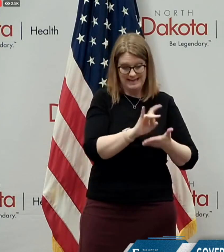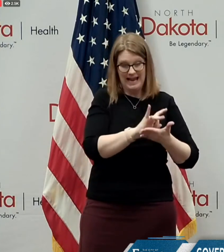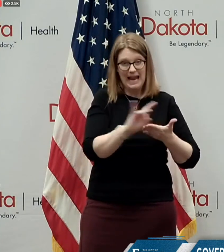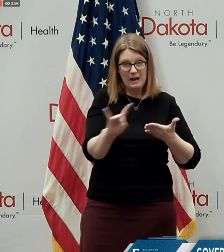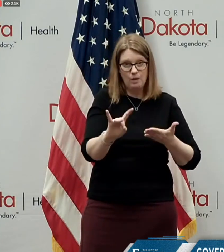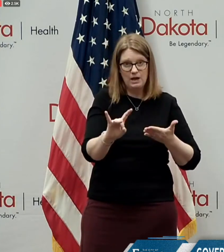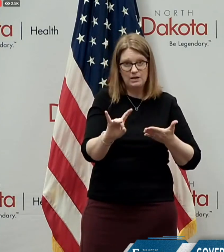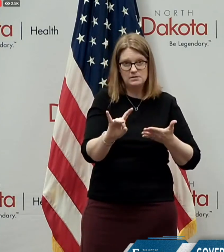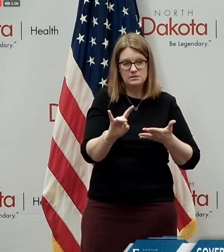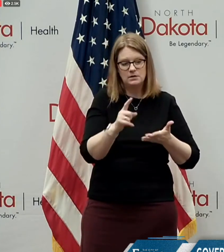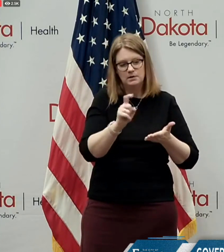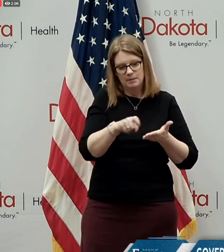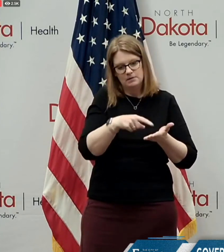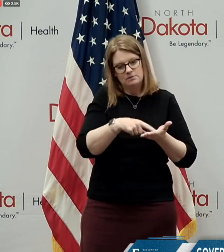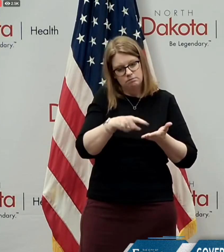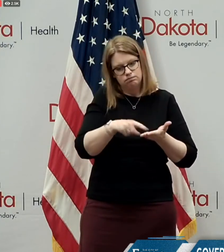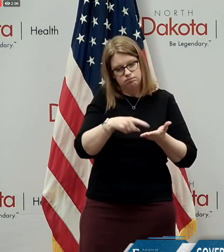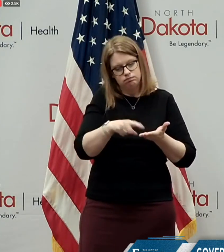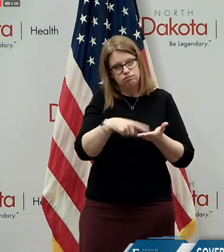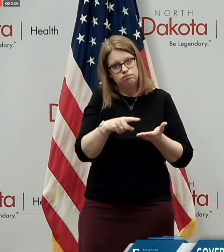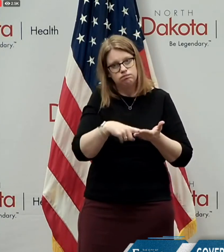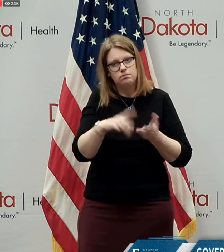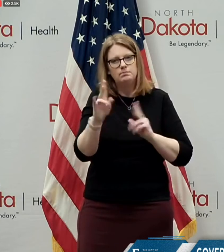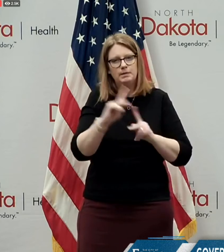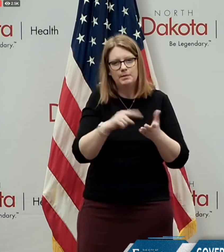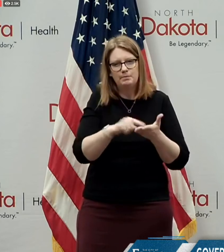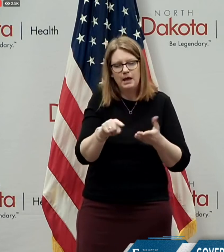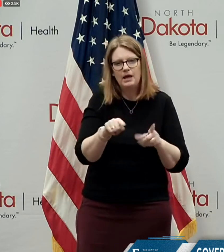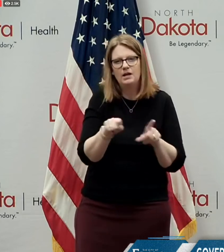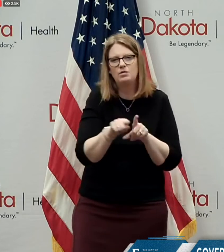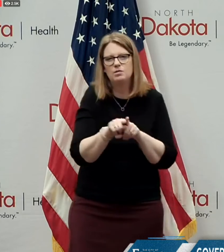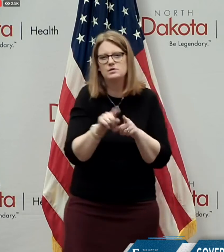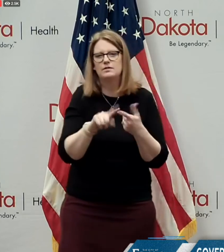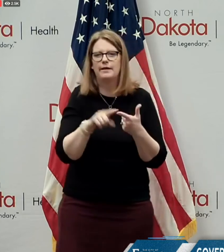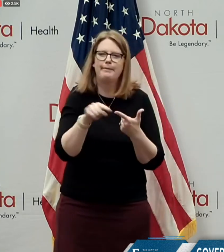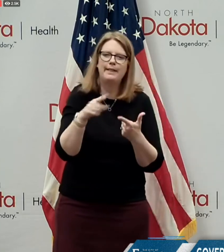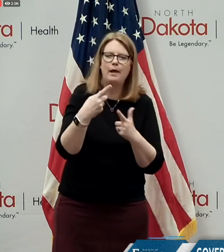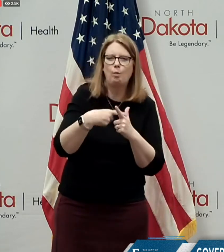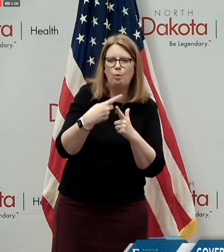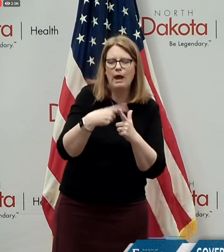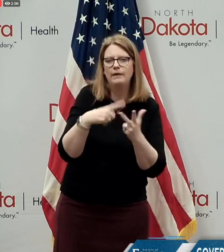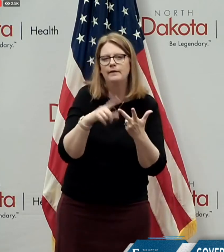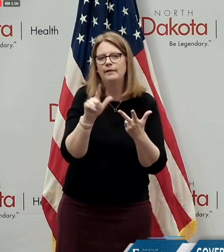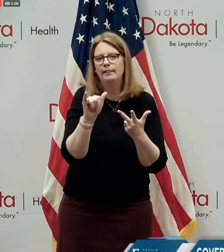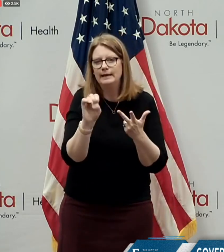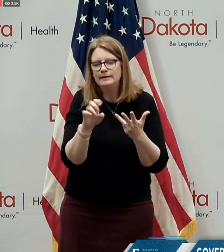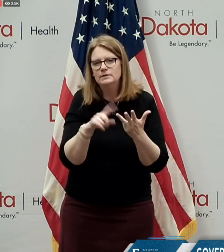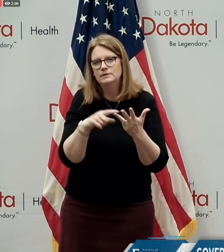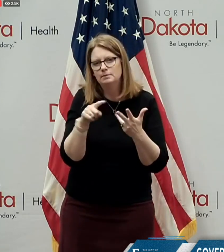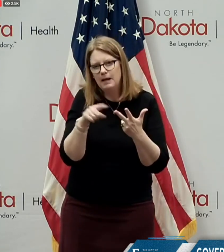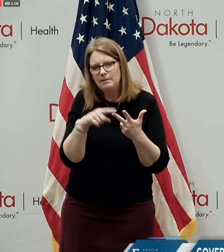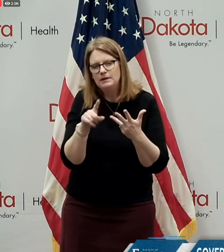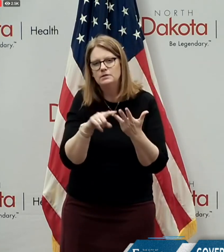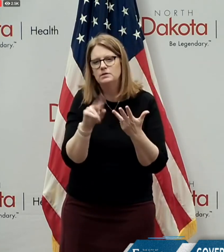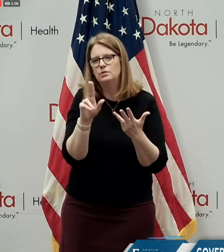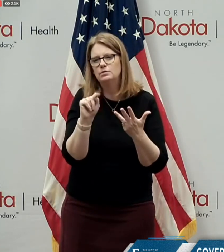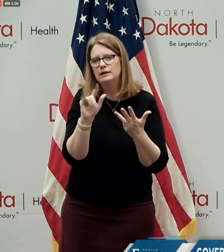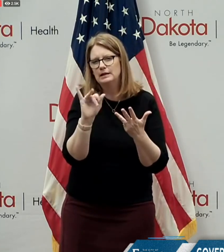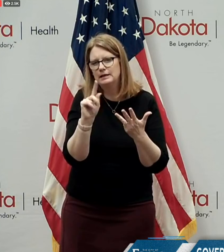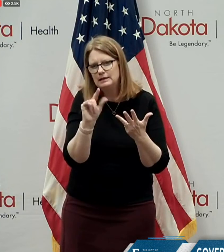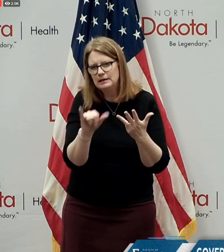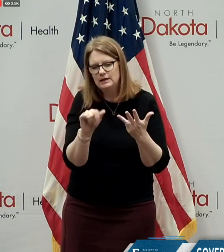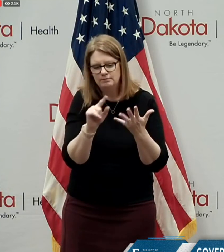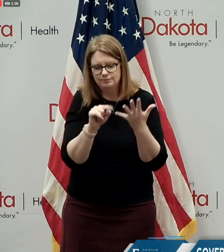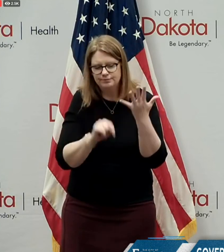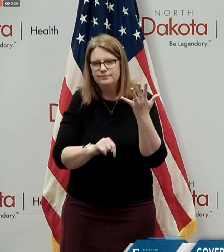costs to keep employees on the payroll, along with certain qualifying expenses like mortgage interest, rent and lease payments, and utility payments, the kinds of things you need